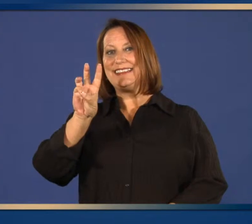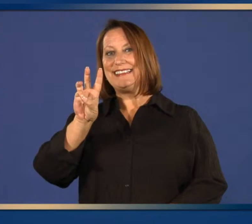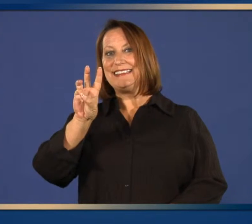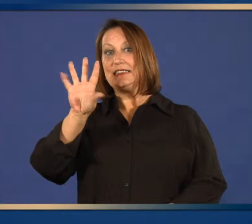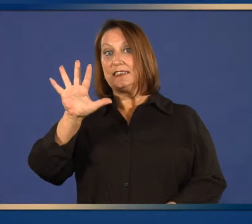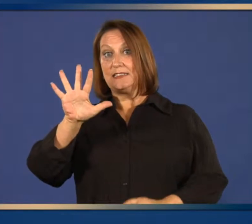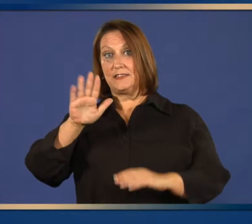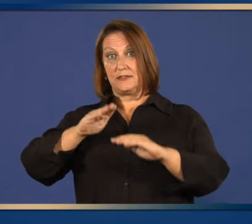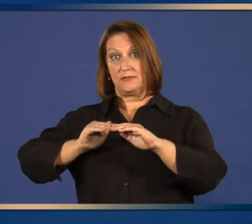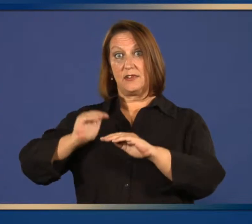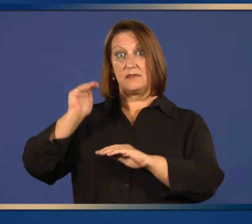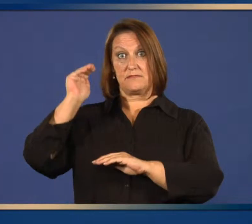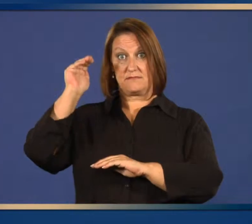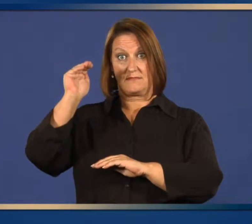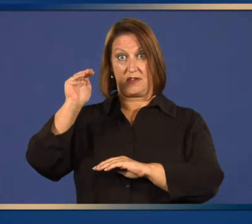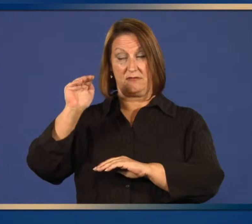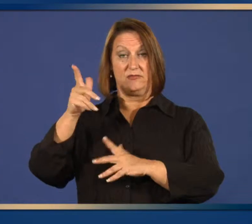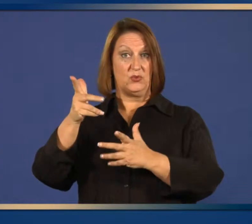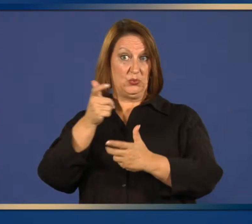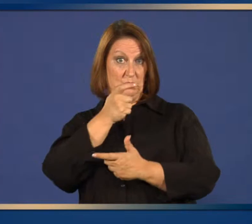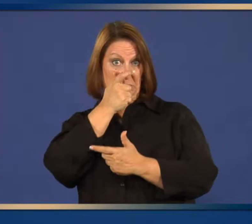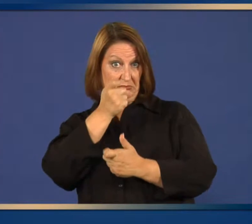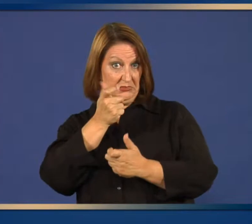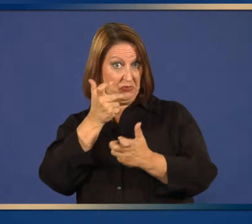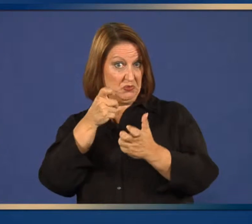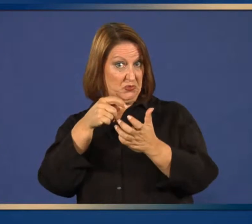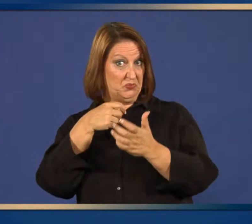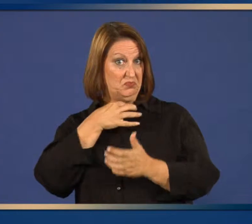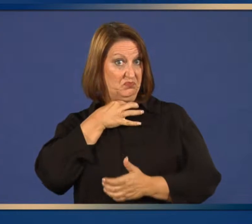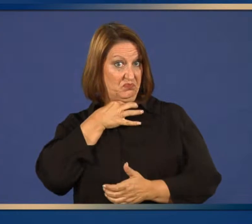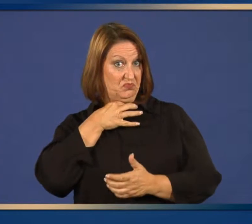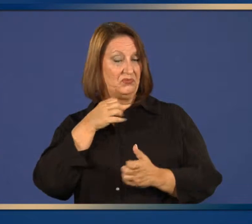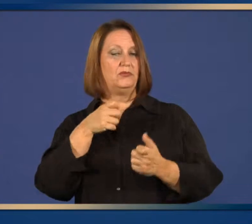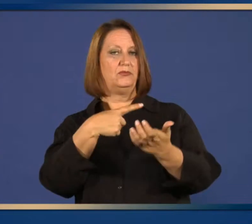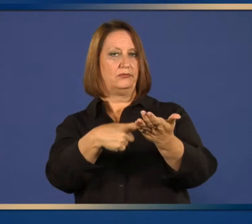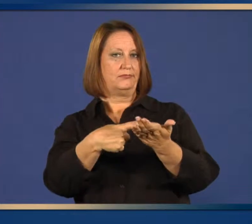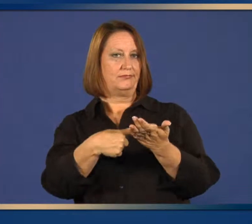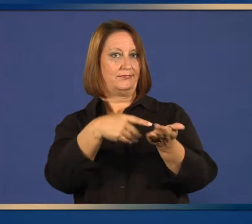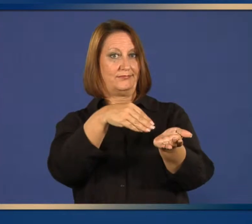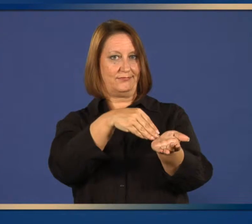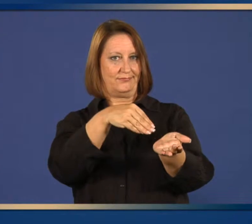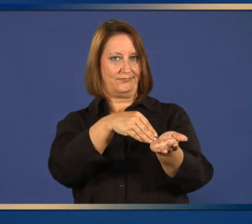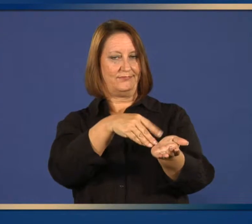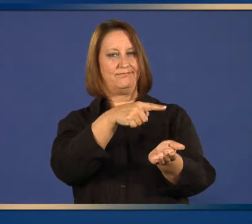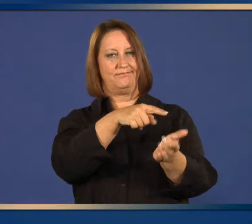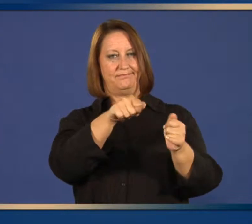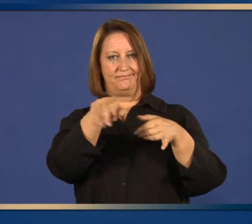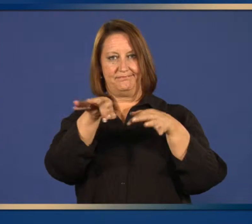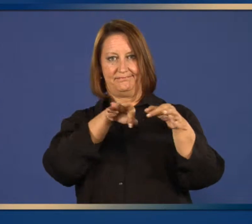age and older. Ask your healthcare provider for more information.